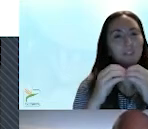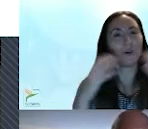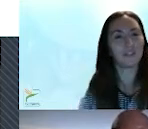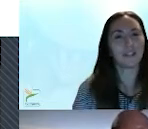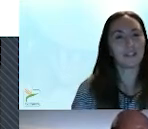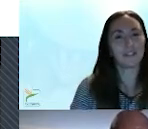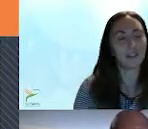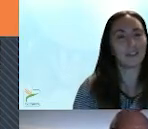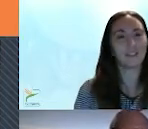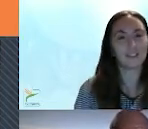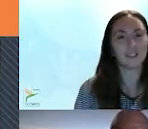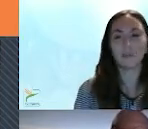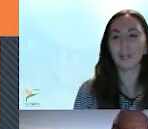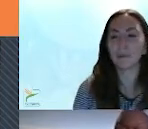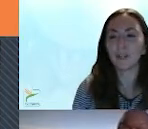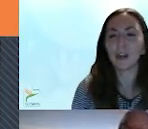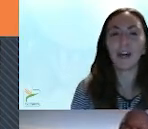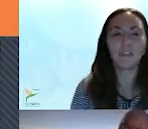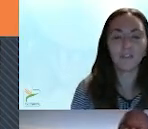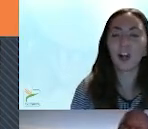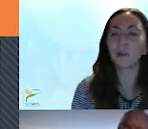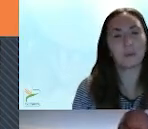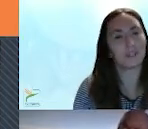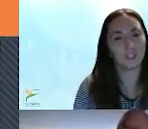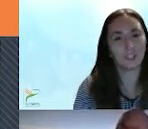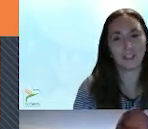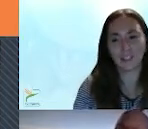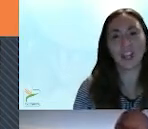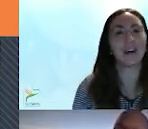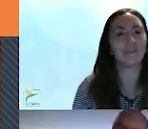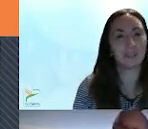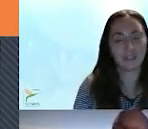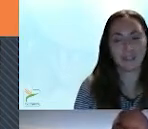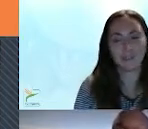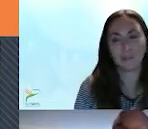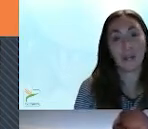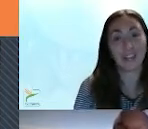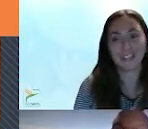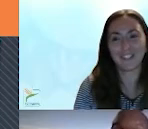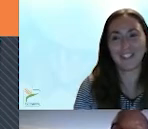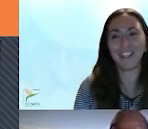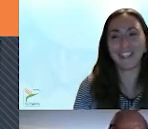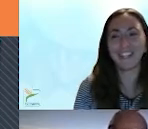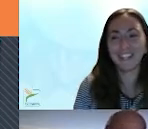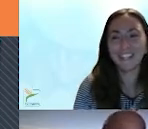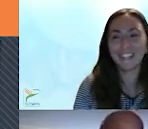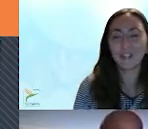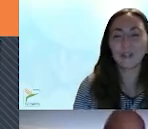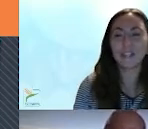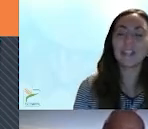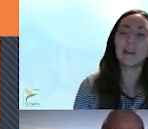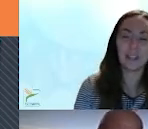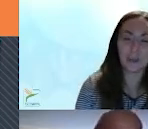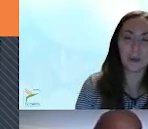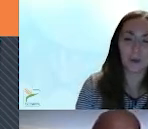fun to do all the signs together and see them pick up on it. I have a follow-up question in the chat based on what I had asked earlier.